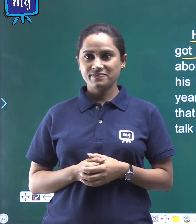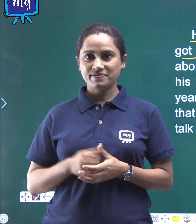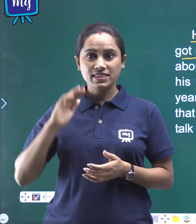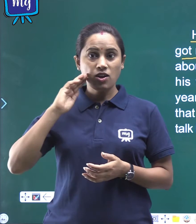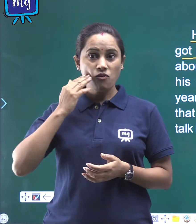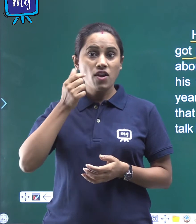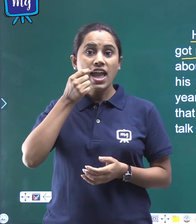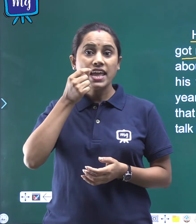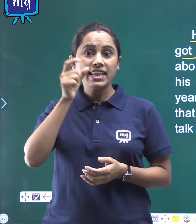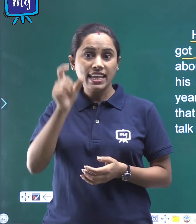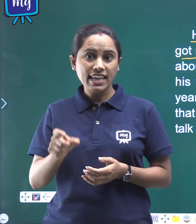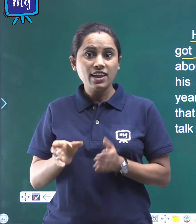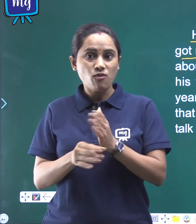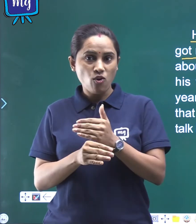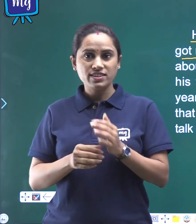when he was